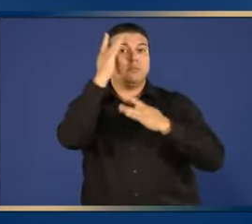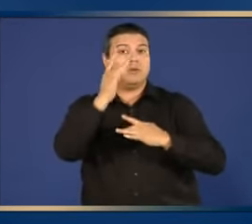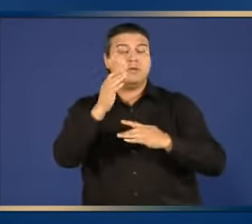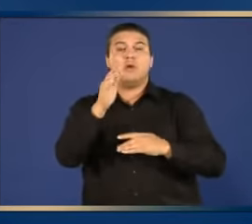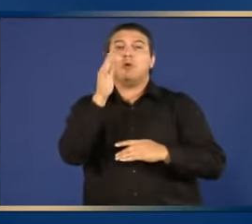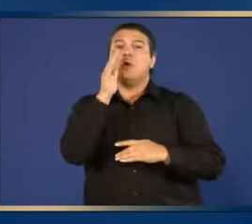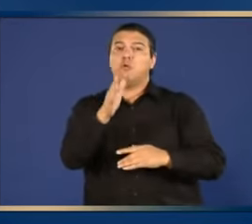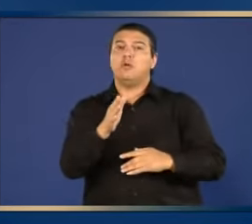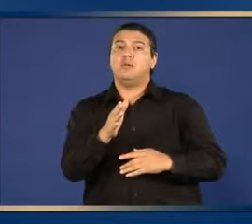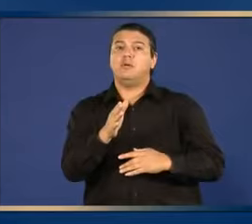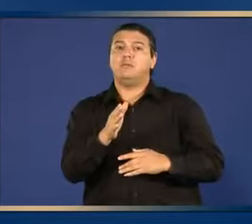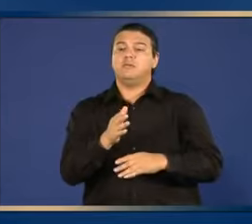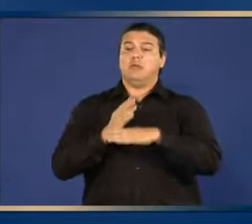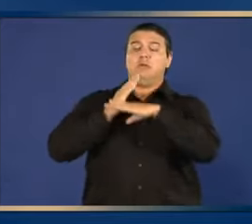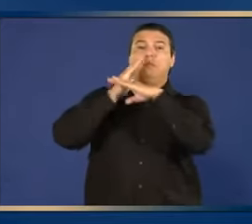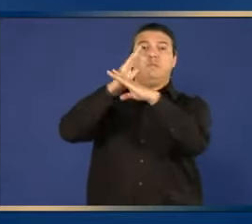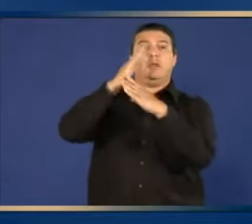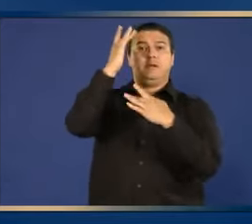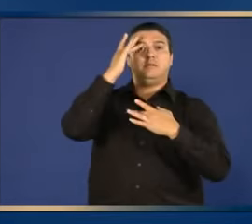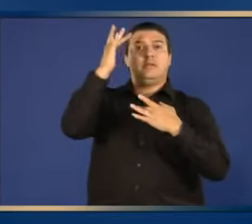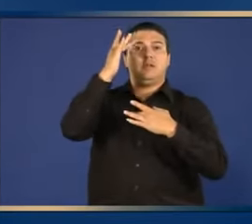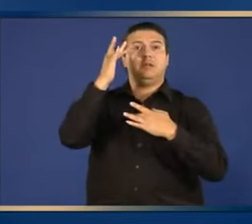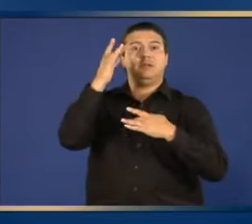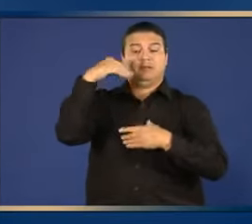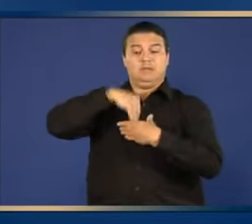for 3 to 5 years.